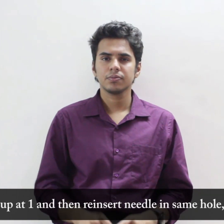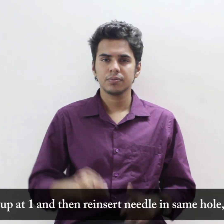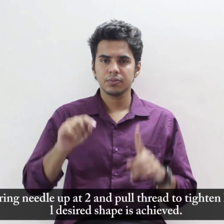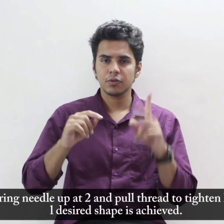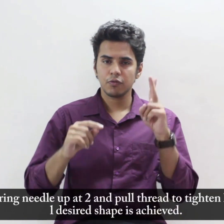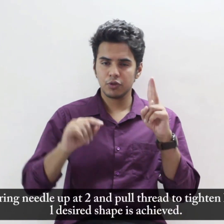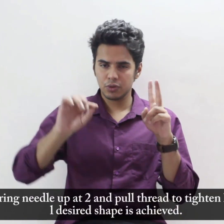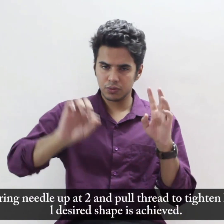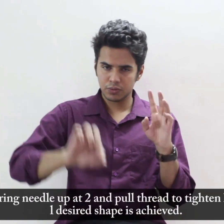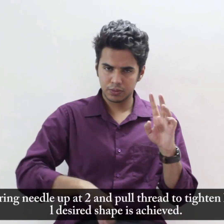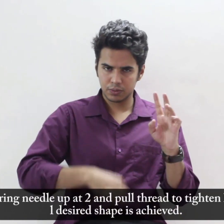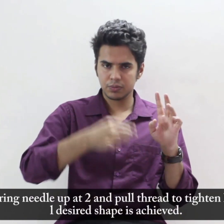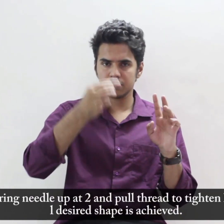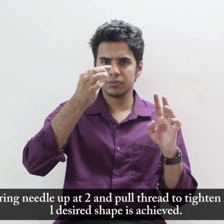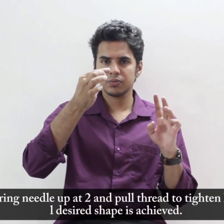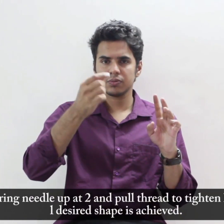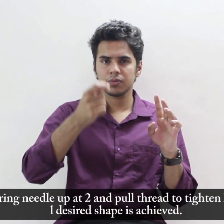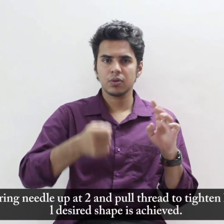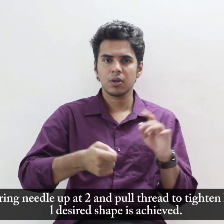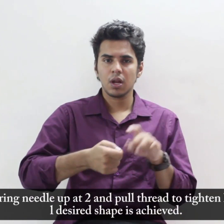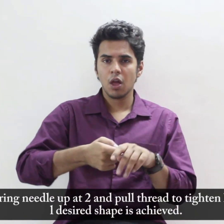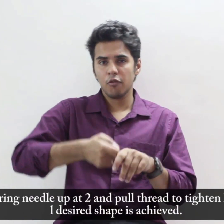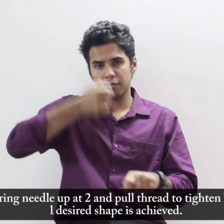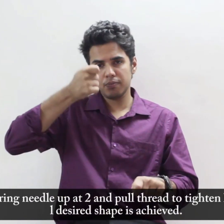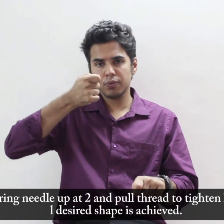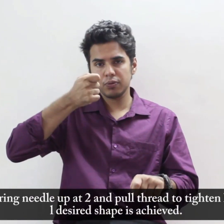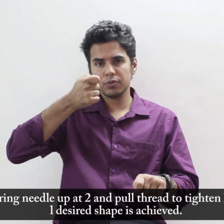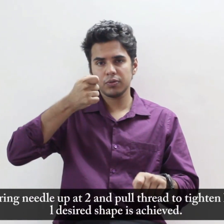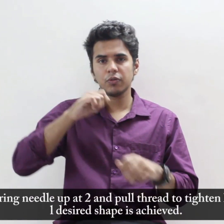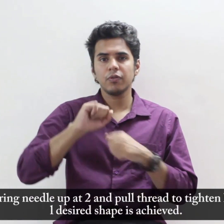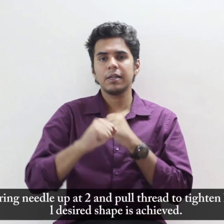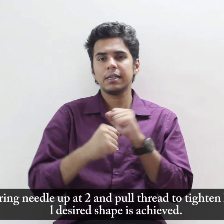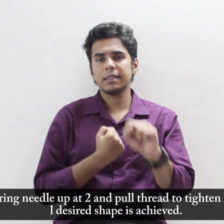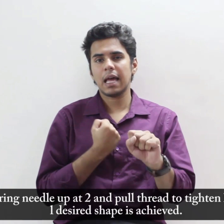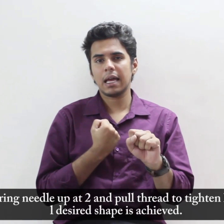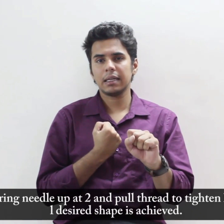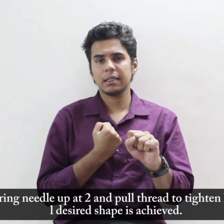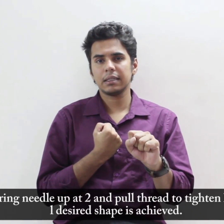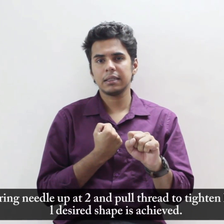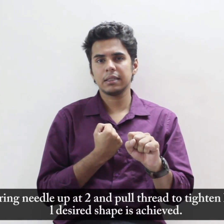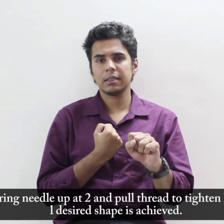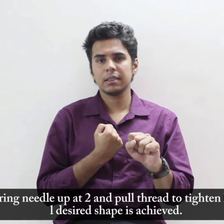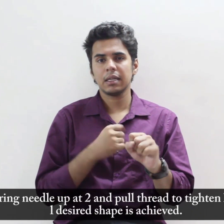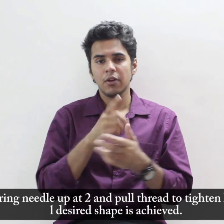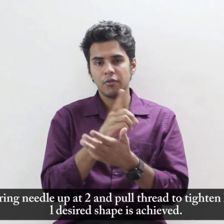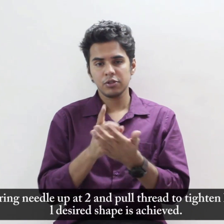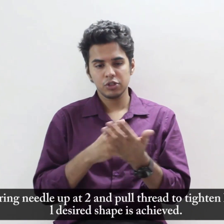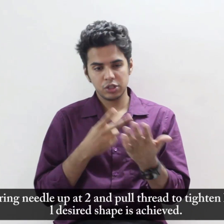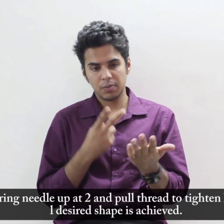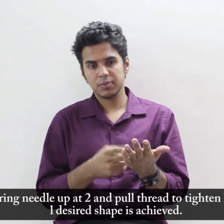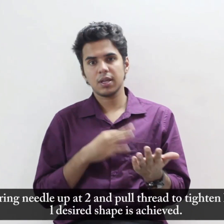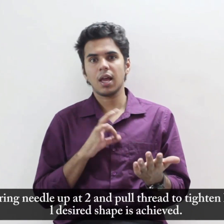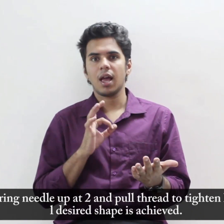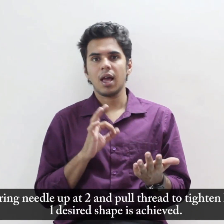Bring needle up at 2 and pull thread to tighten loop. One desired shape is achieved.